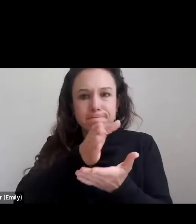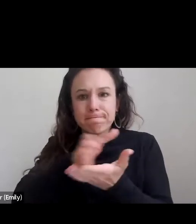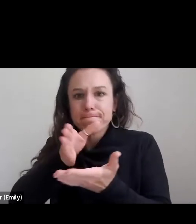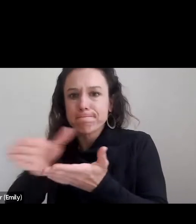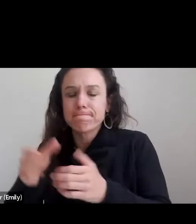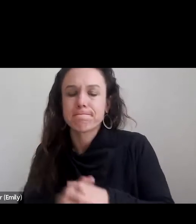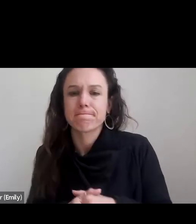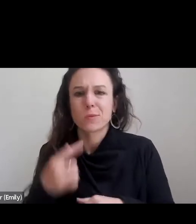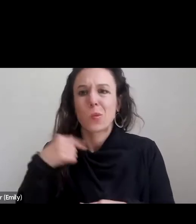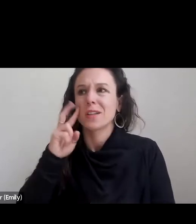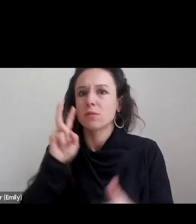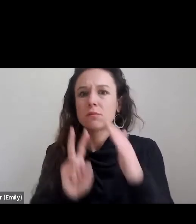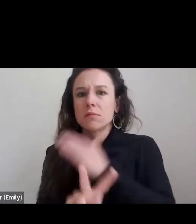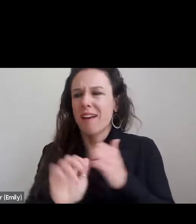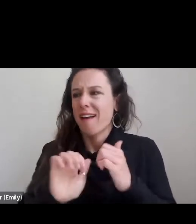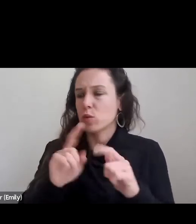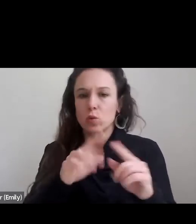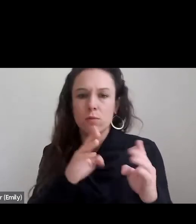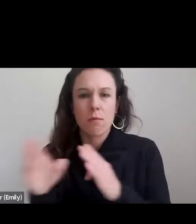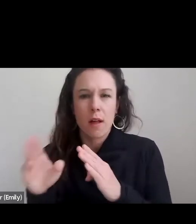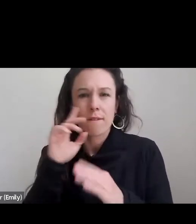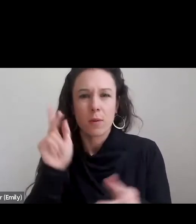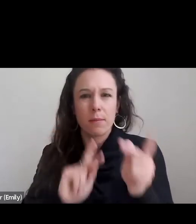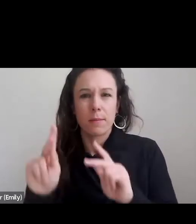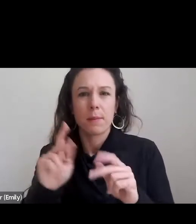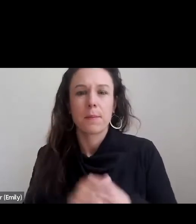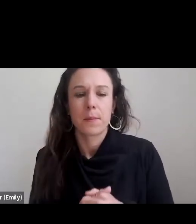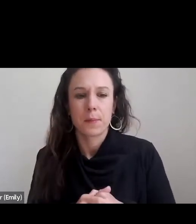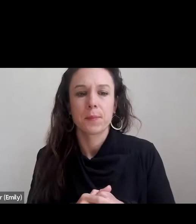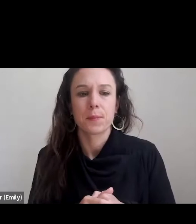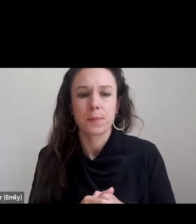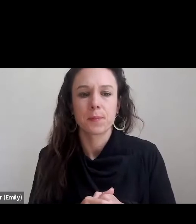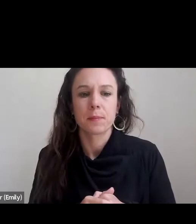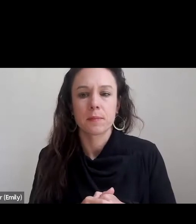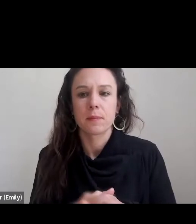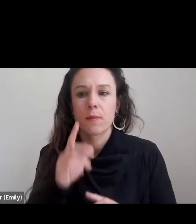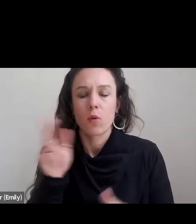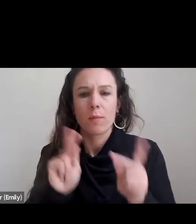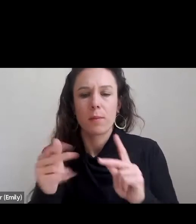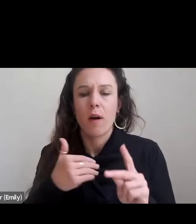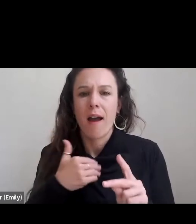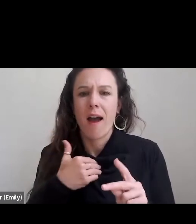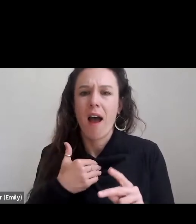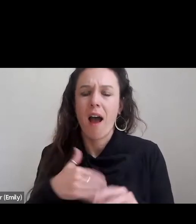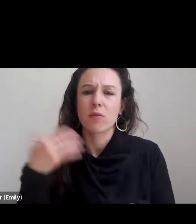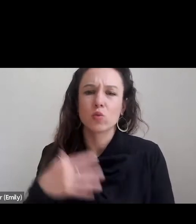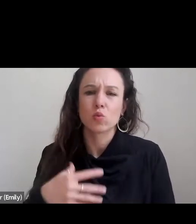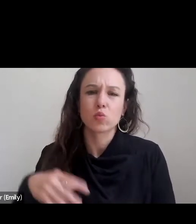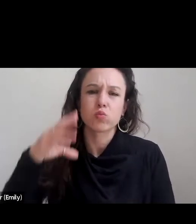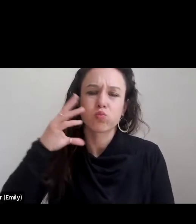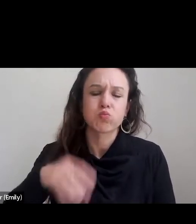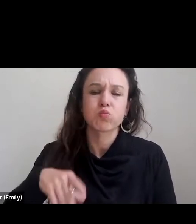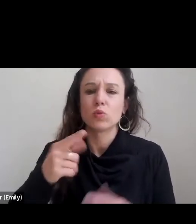anticipating what we should be doing to plan for people to have those kind of rich, meaningful life outcomes throughout